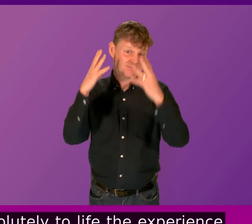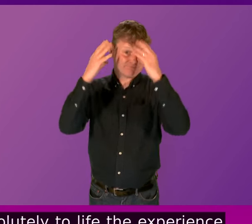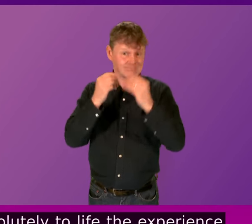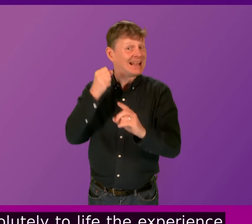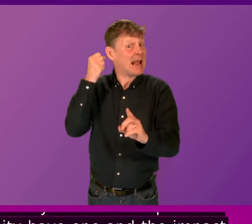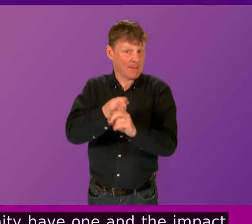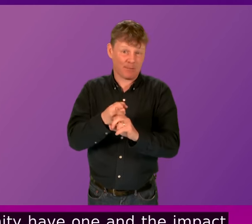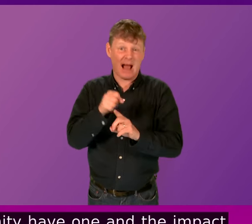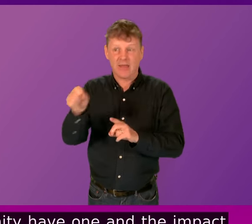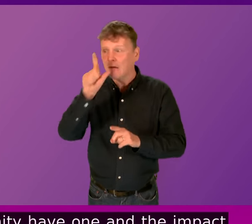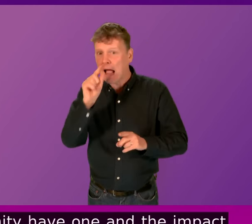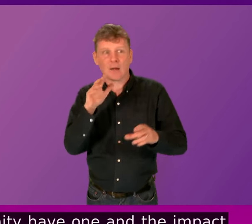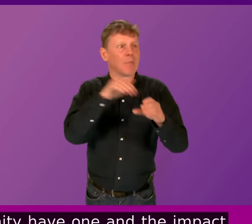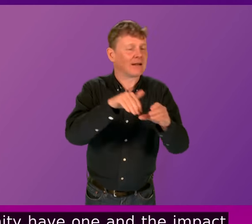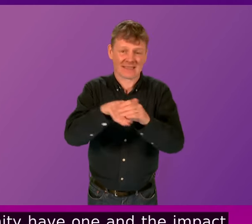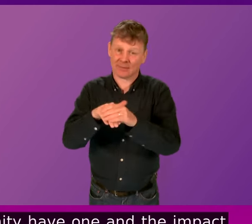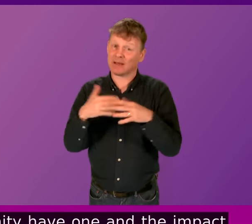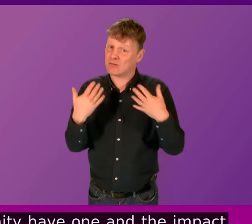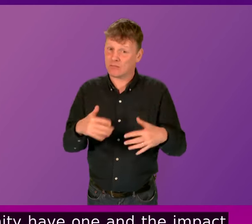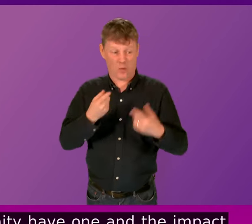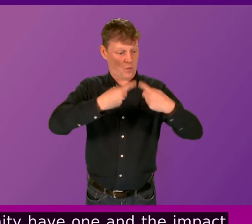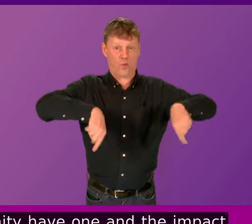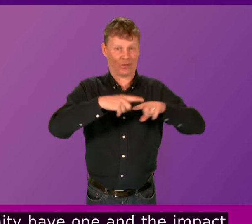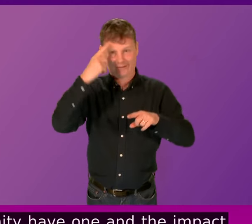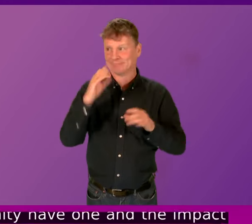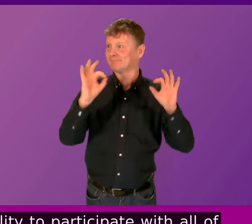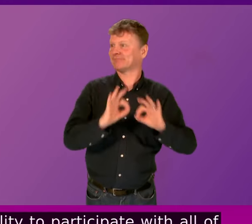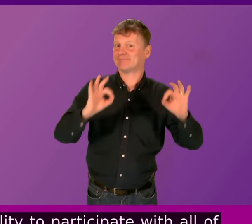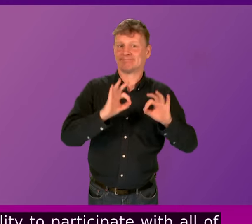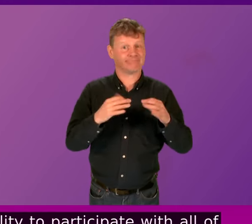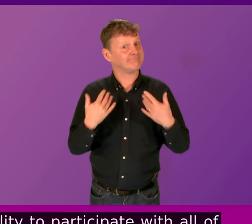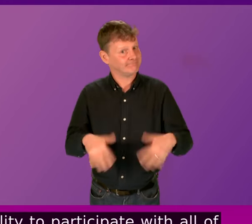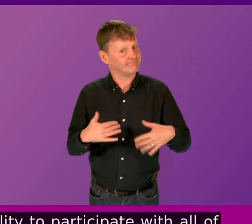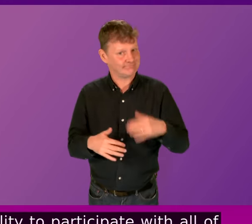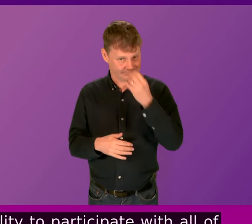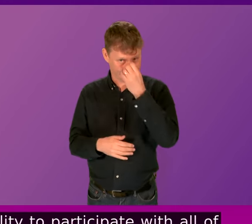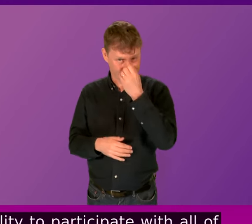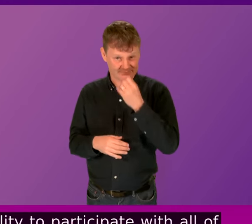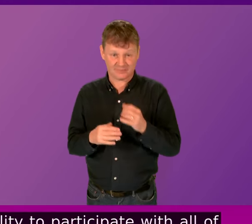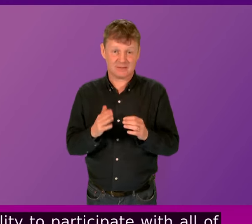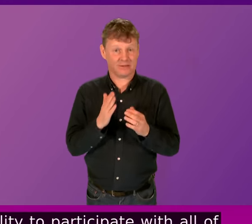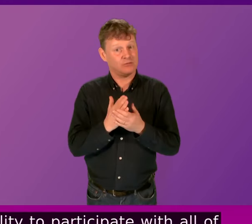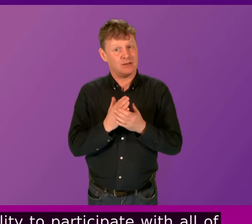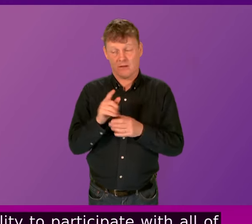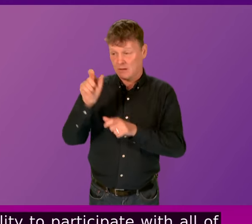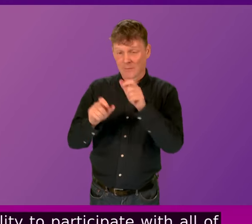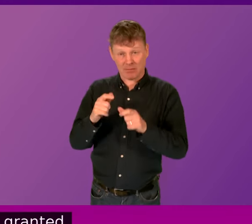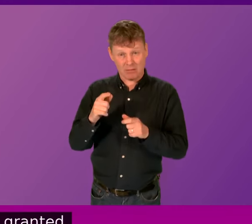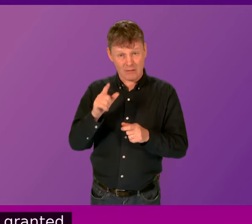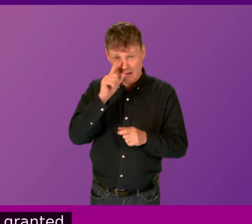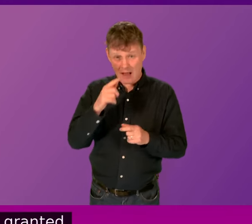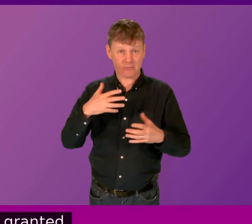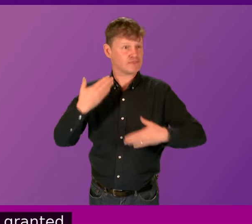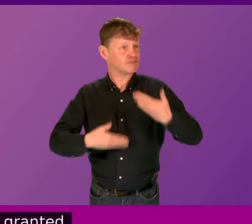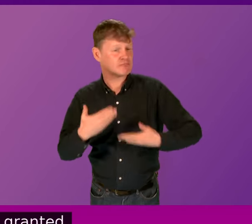to participate with all of the things that we take for granted. I'm in awe of the people who live with dual sensory